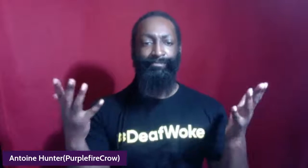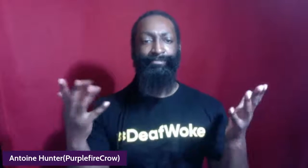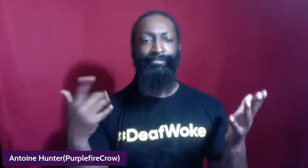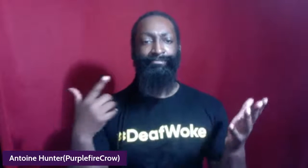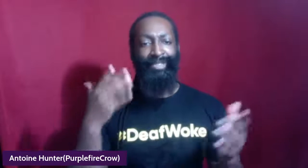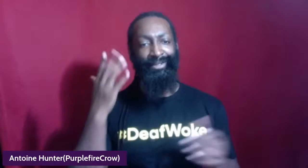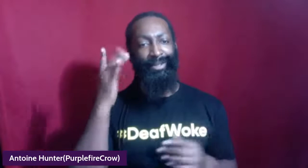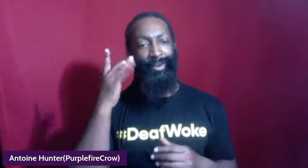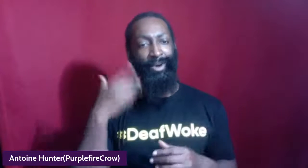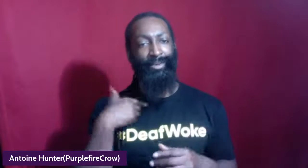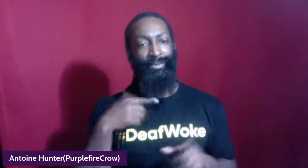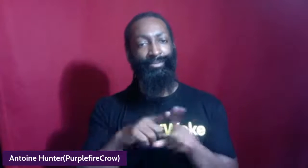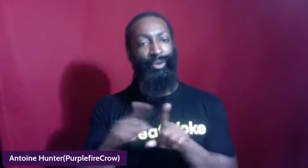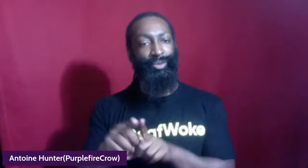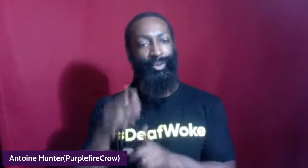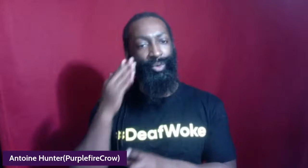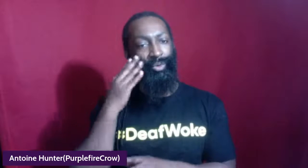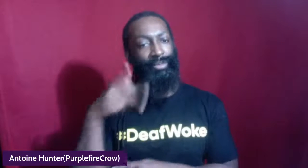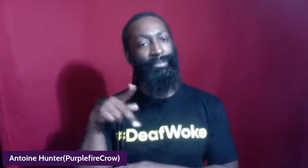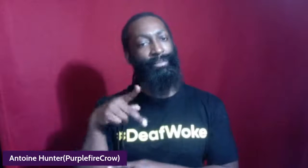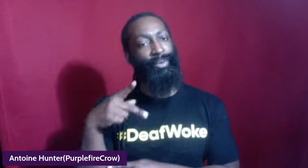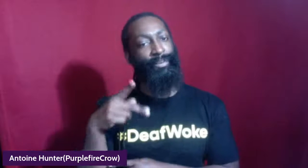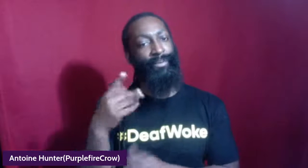I want to make sure I honor my people.